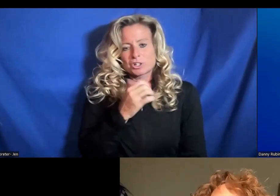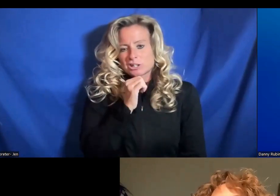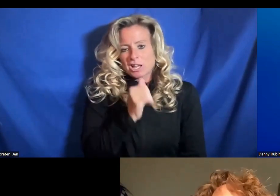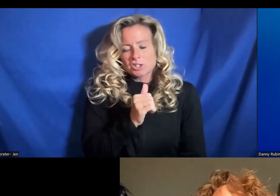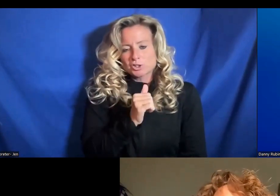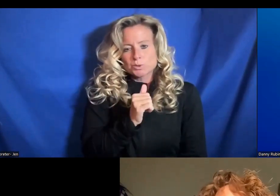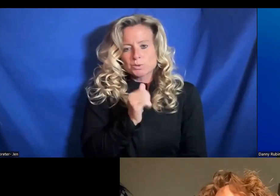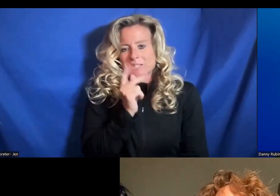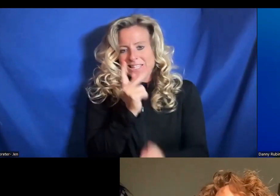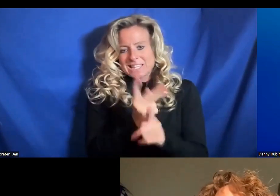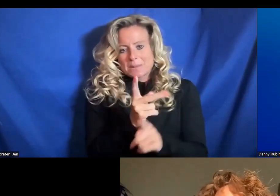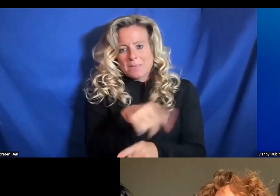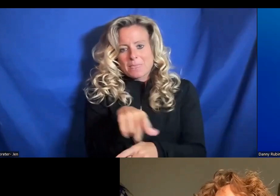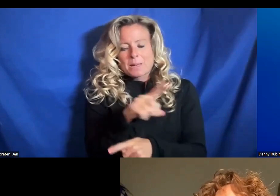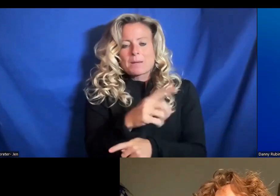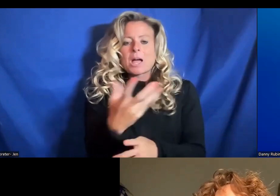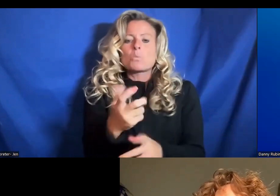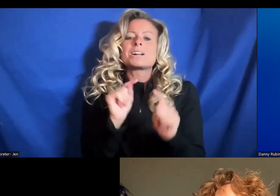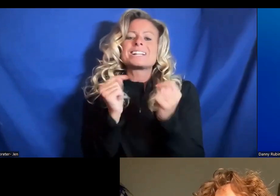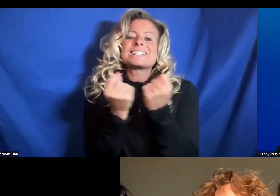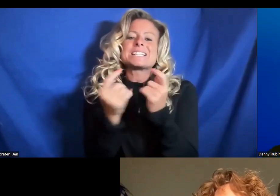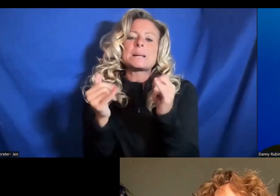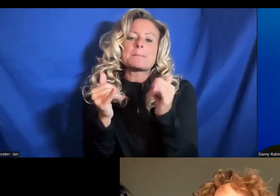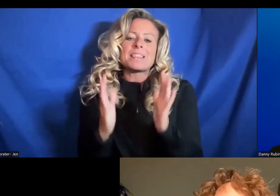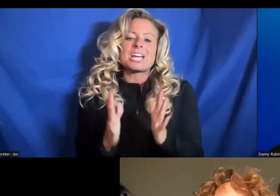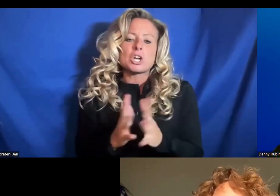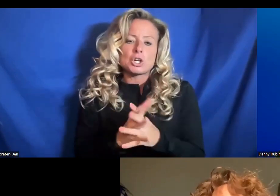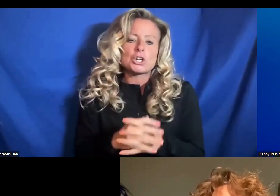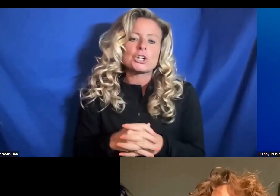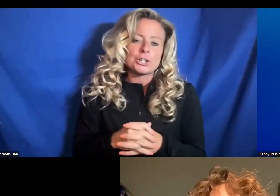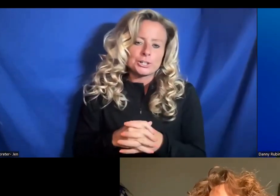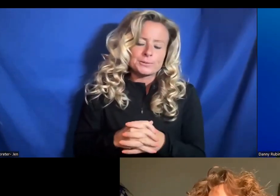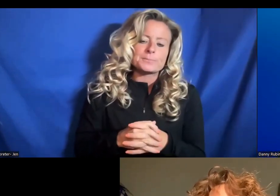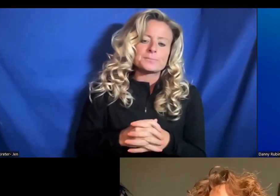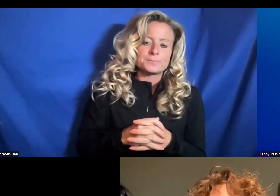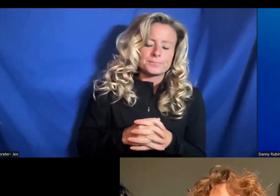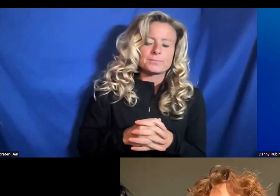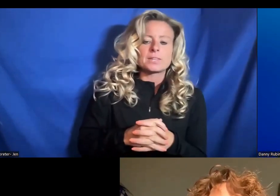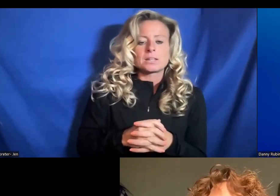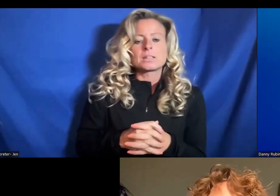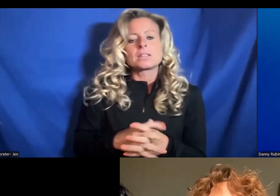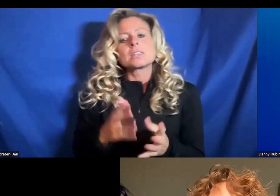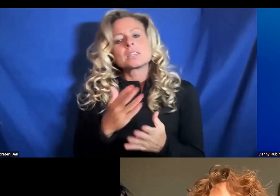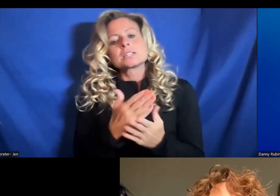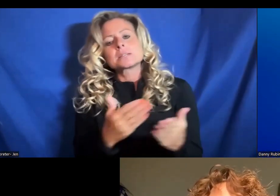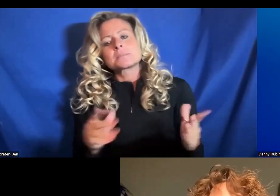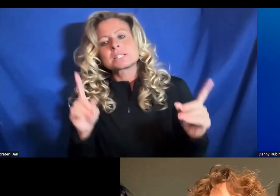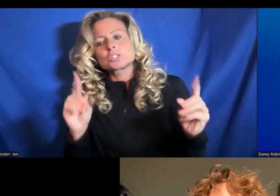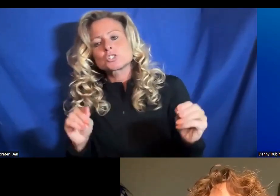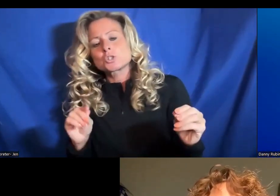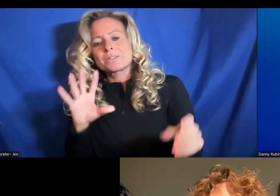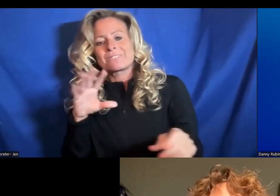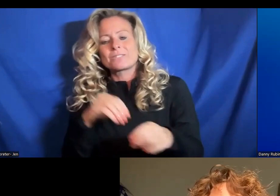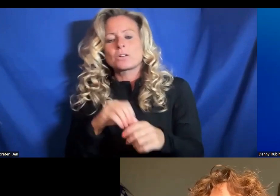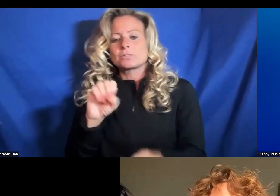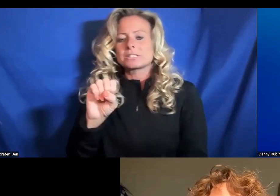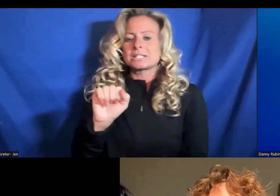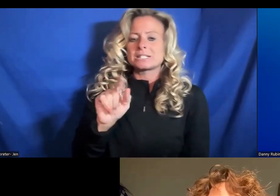I like a team player. So there are certain things that are done in a salon that are not